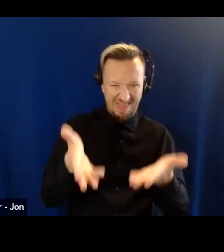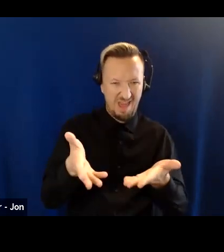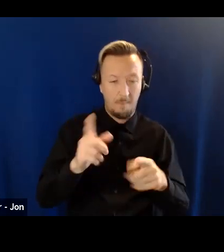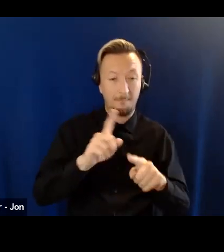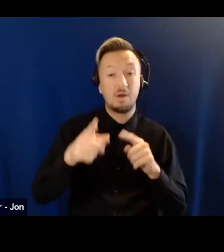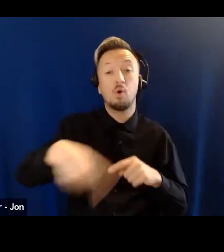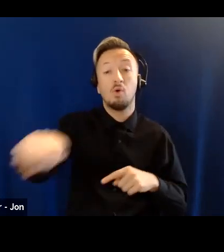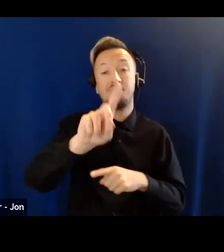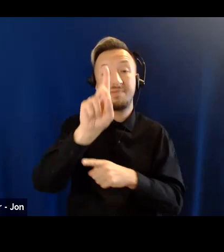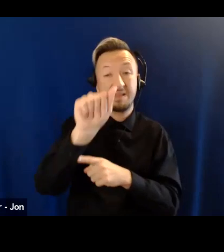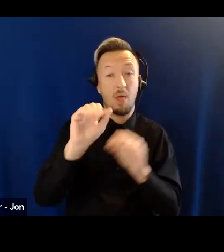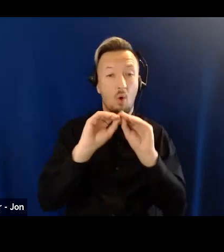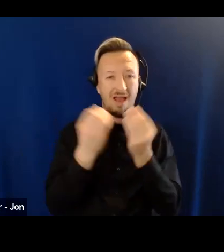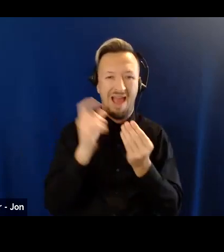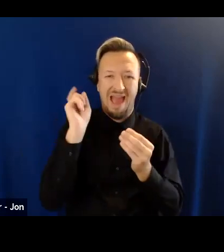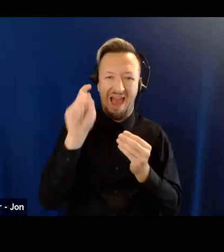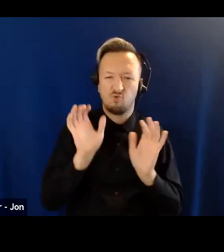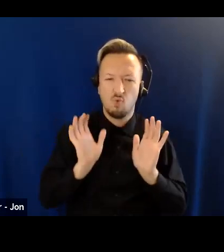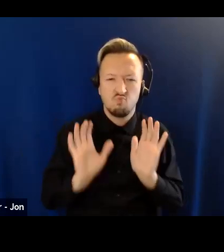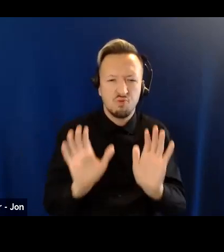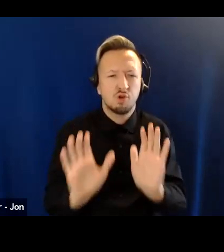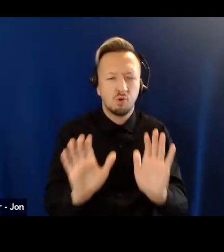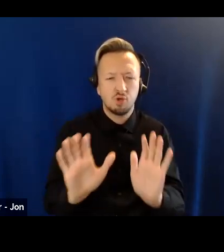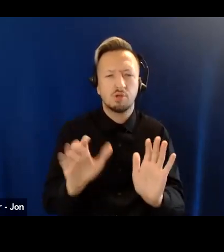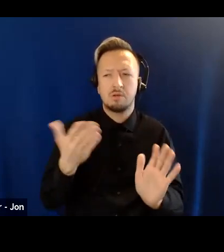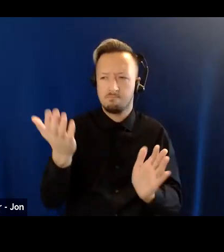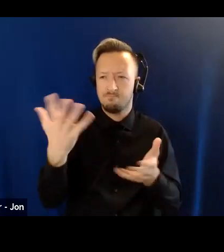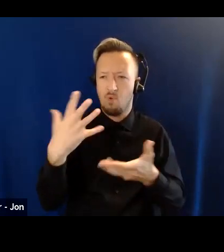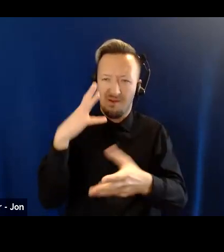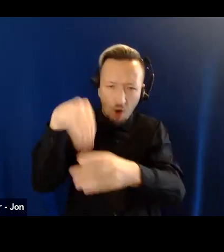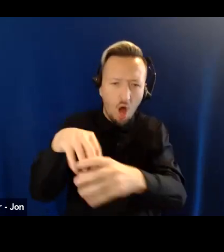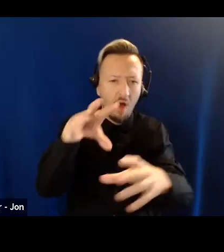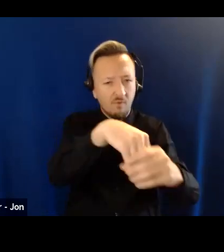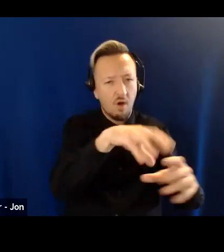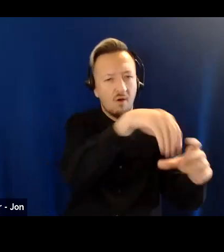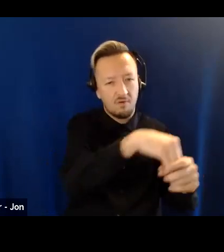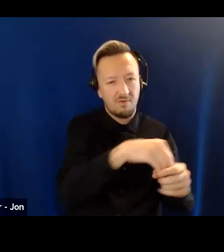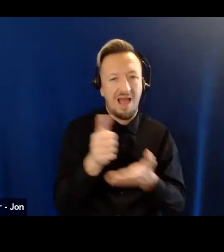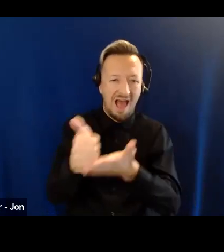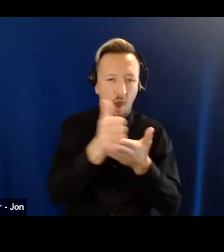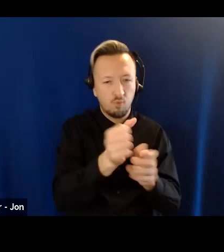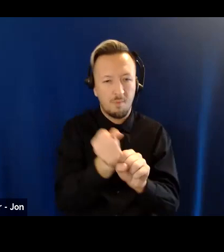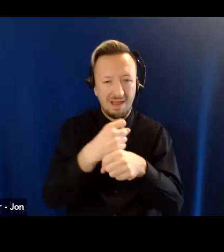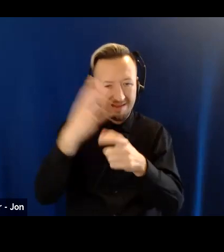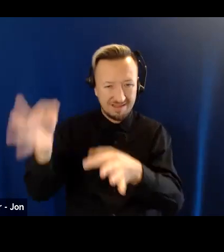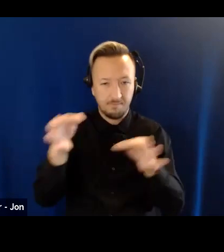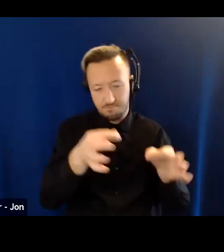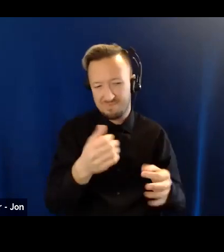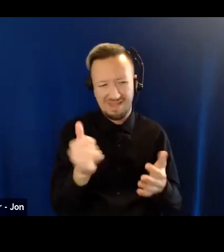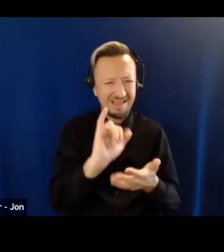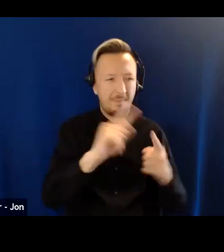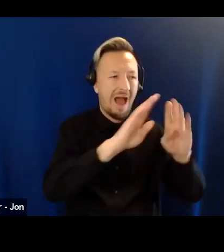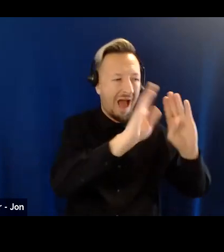be at the table, just as we do with all the other systems advocacies that we focus on, such as housing,